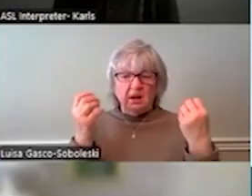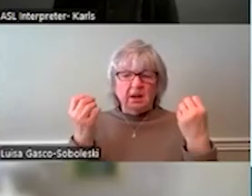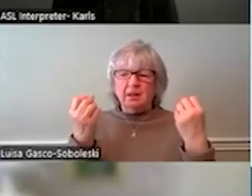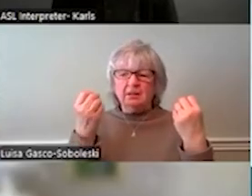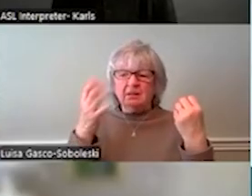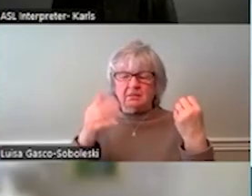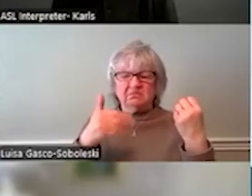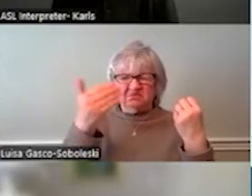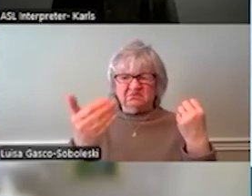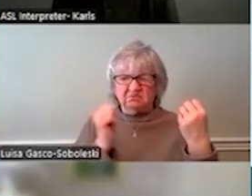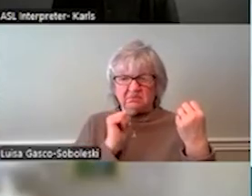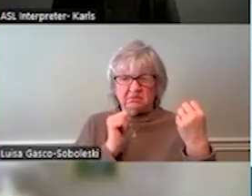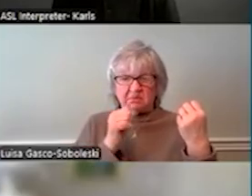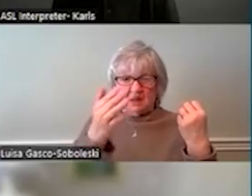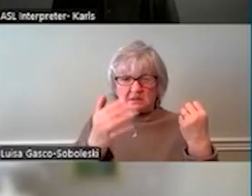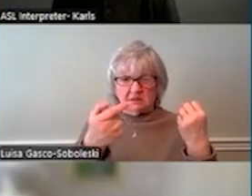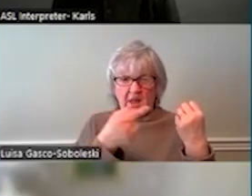slide.